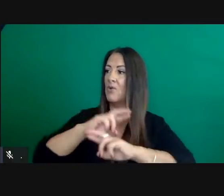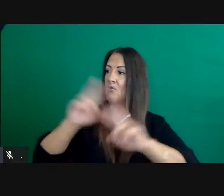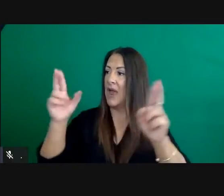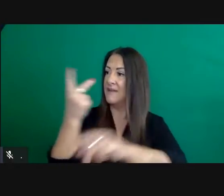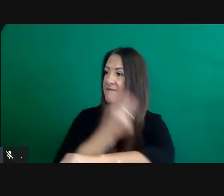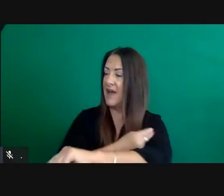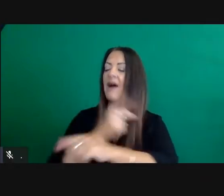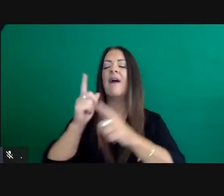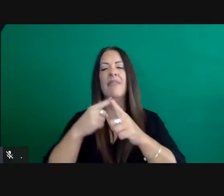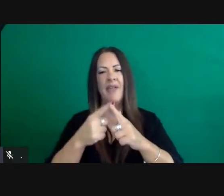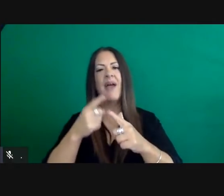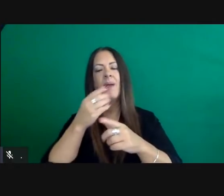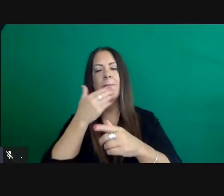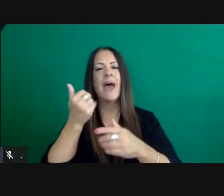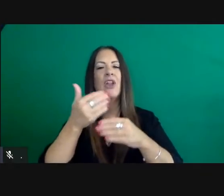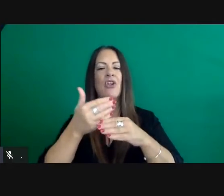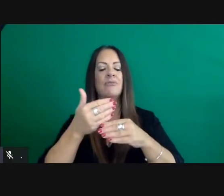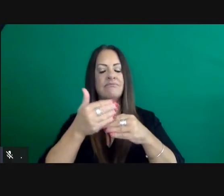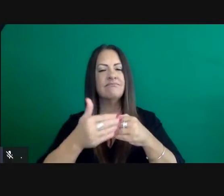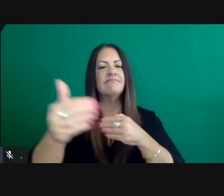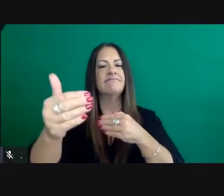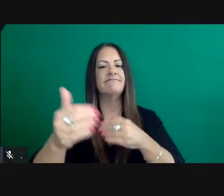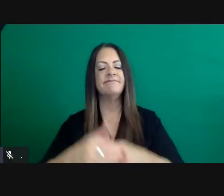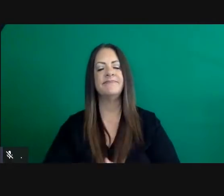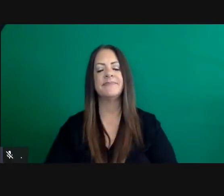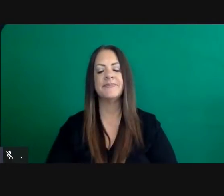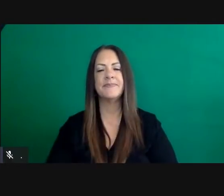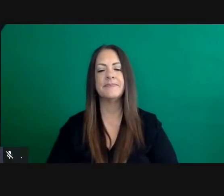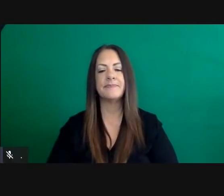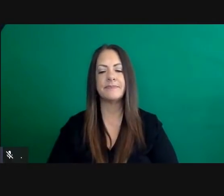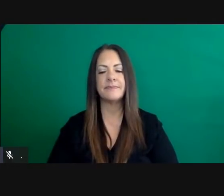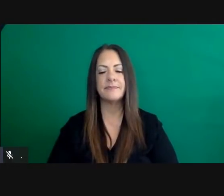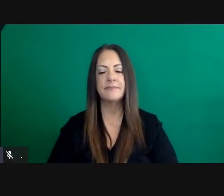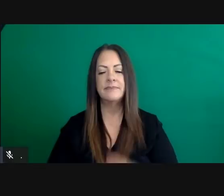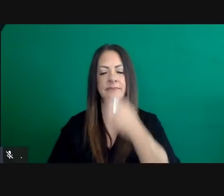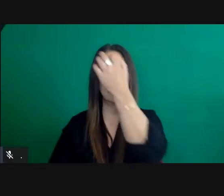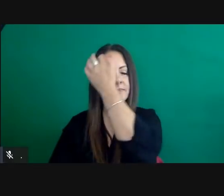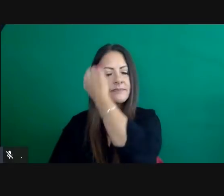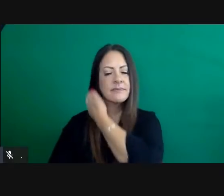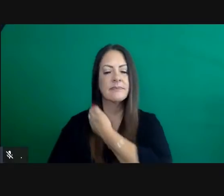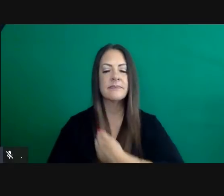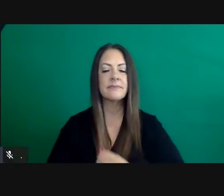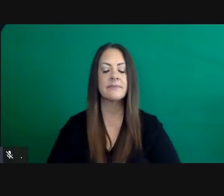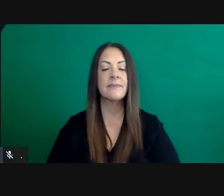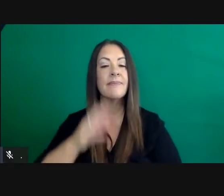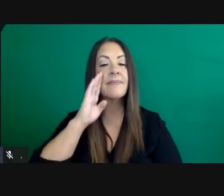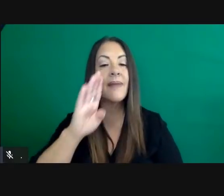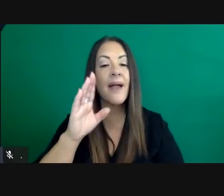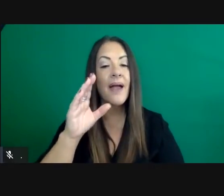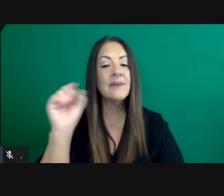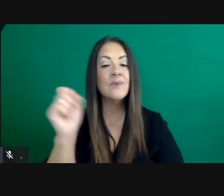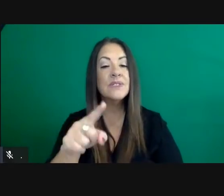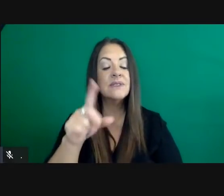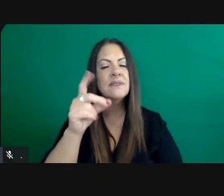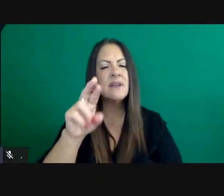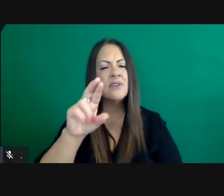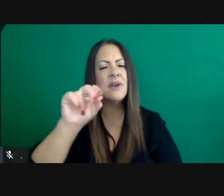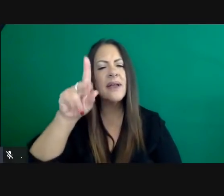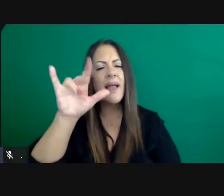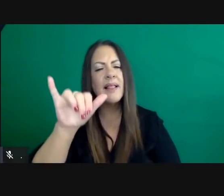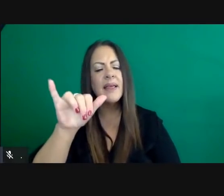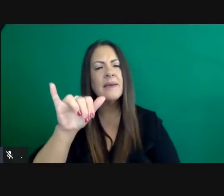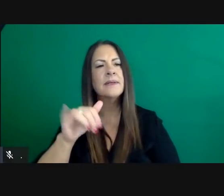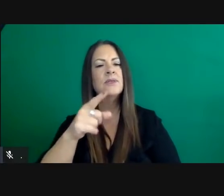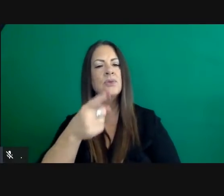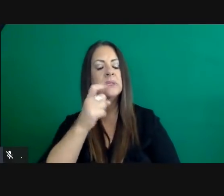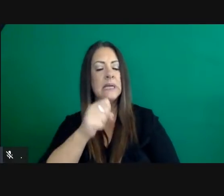San Francisco Chronicle. Hi, Dr. Ghaly. Can you provide some clarity on what's going